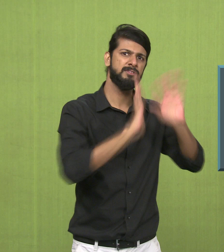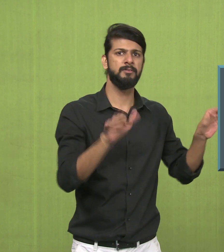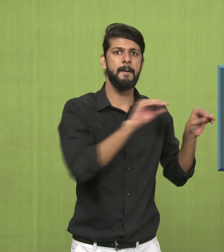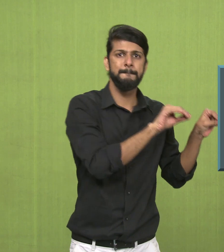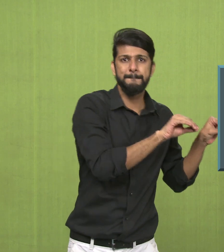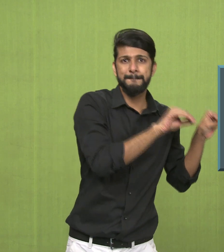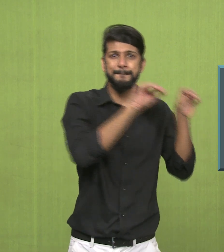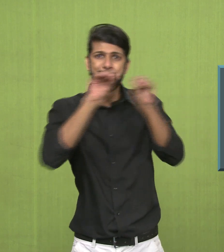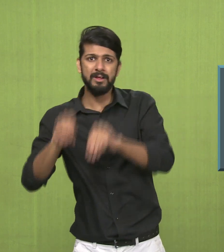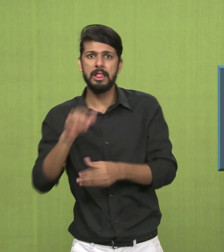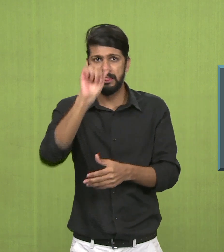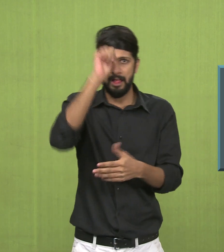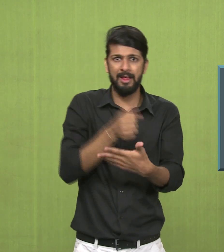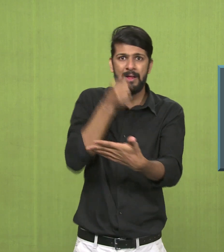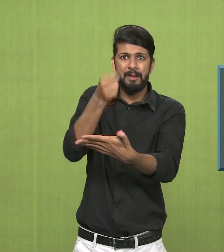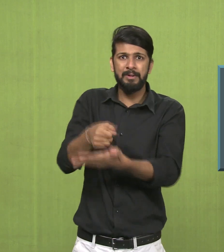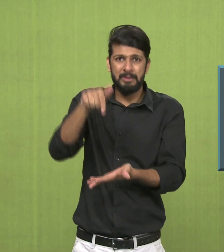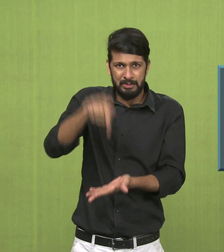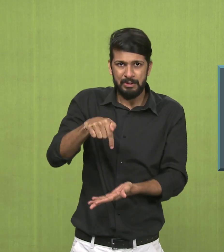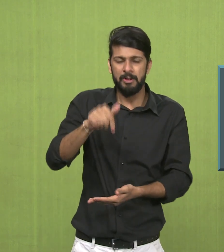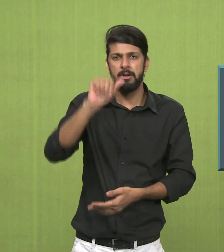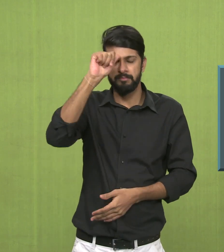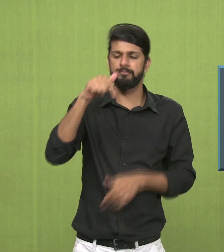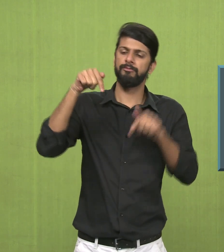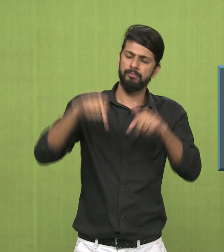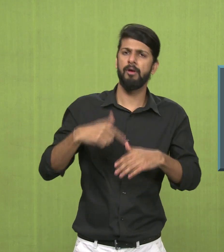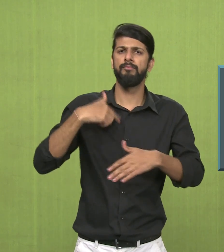After her learning journey in Europe,